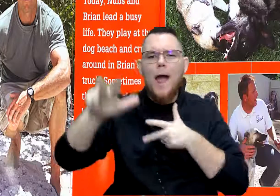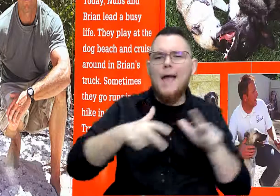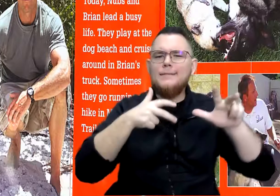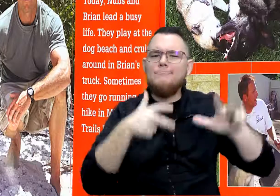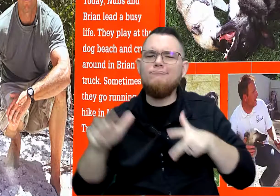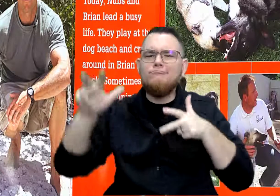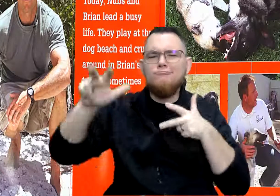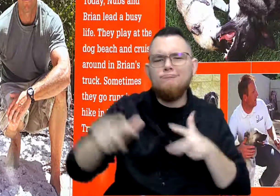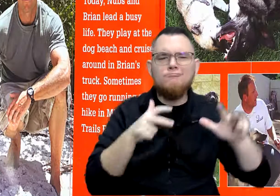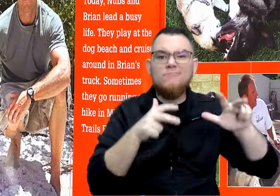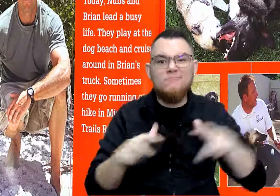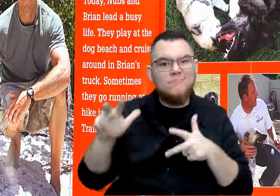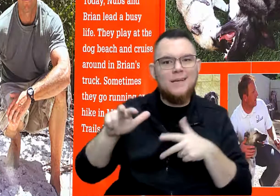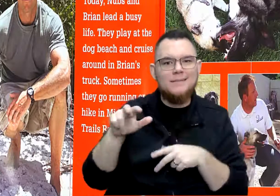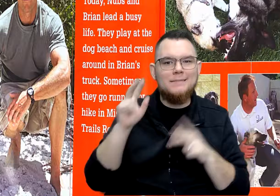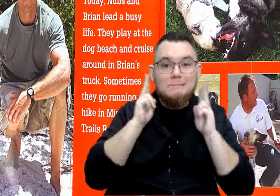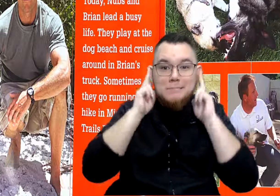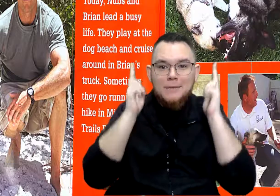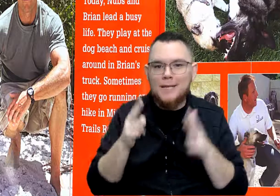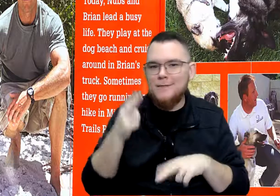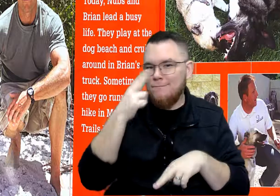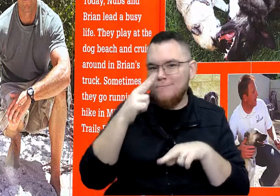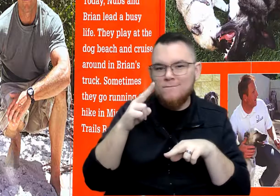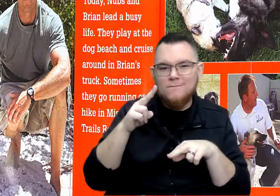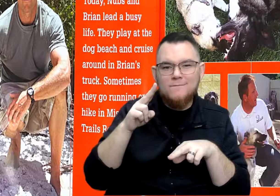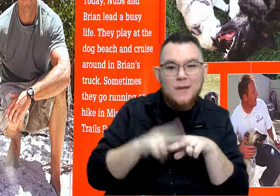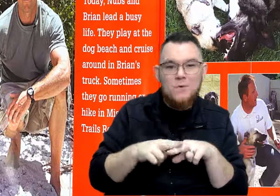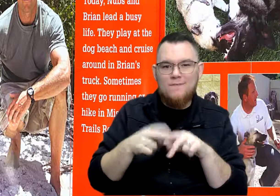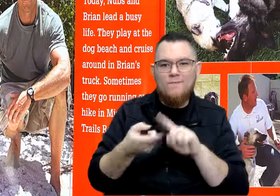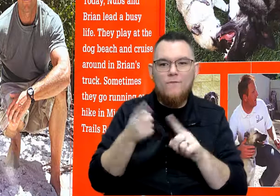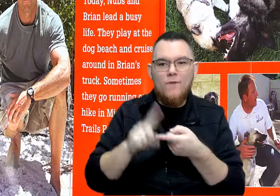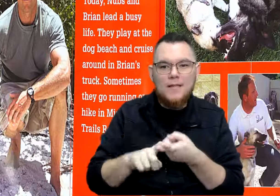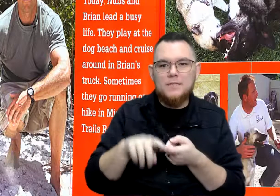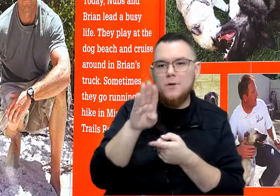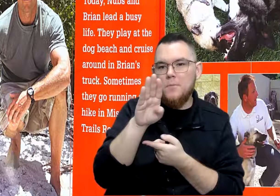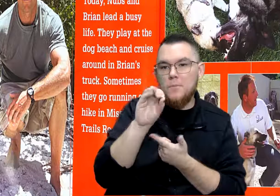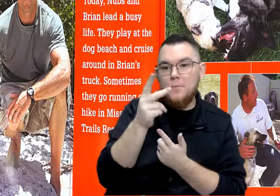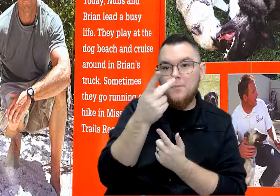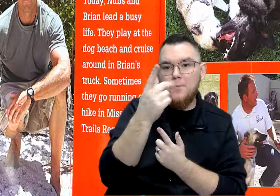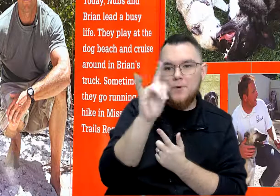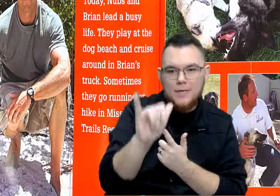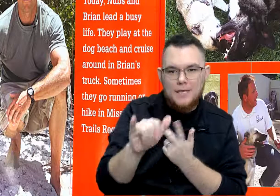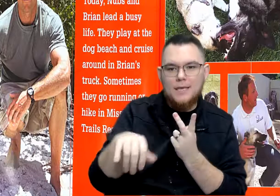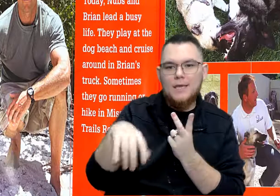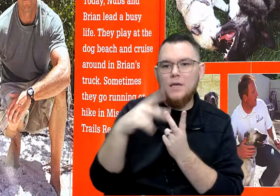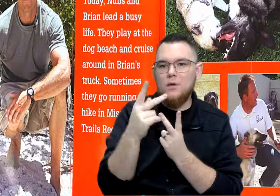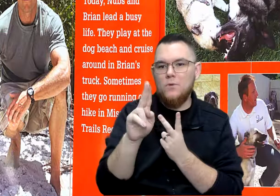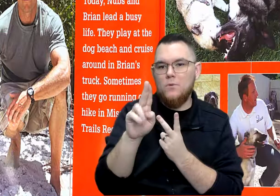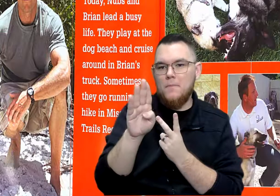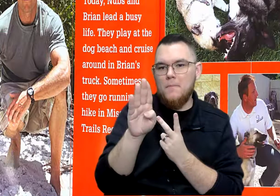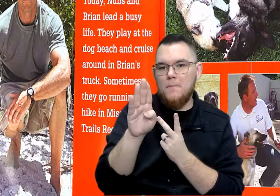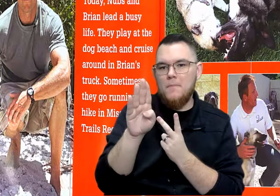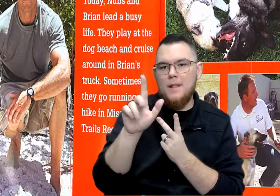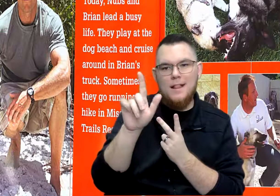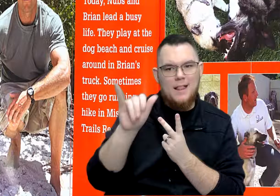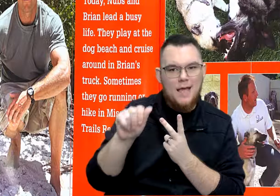Nubs romps with his friends, Boogie and Kublai. Nubs even goes to school. His